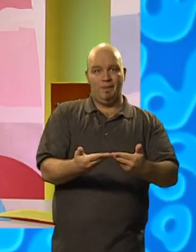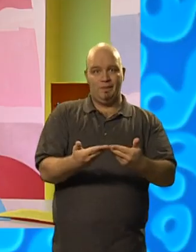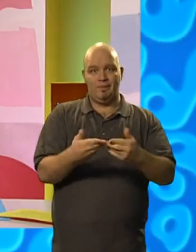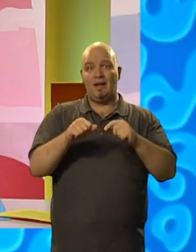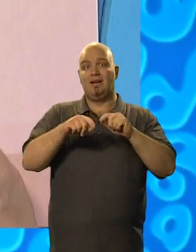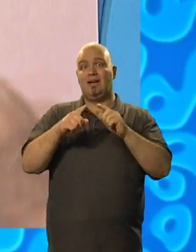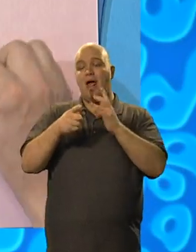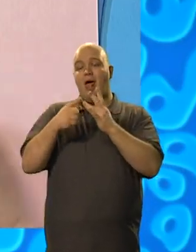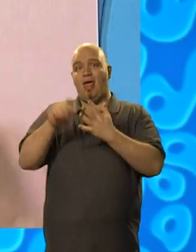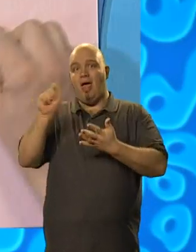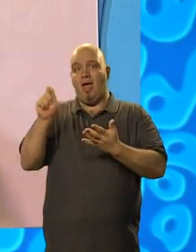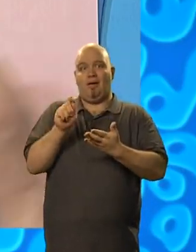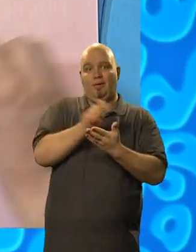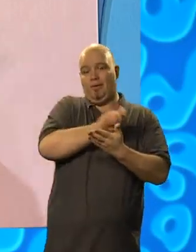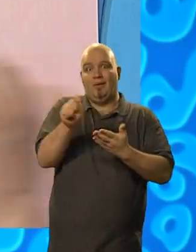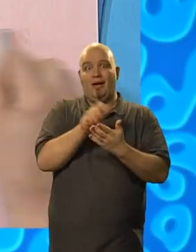with another crayon,